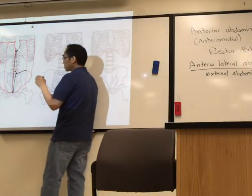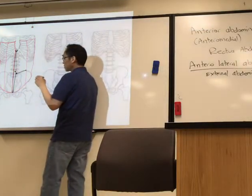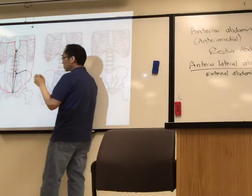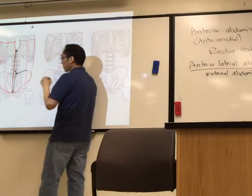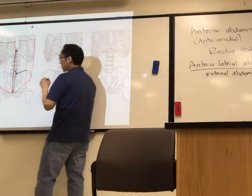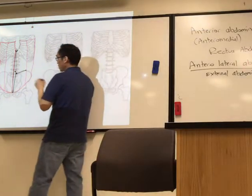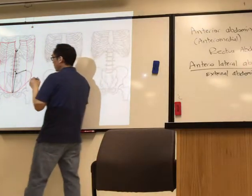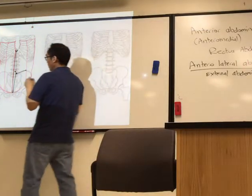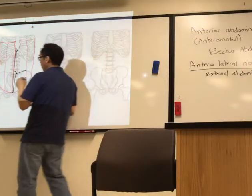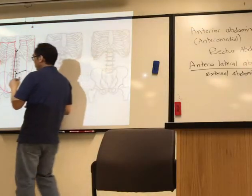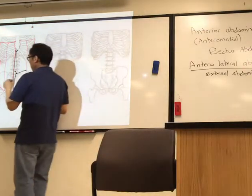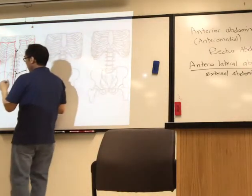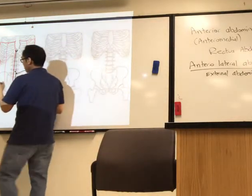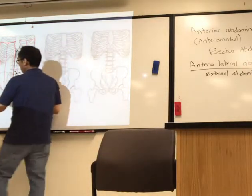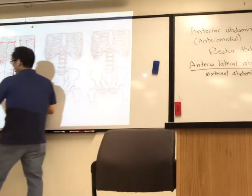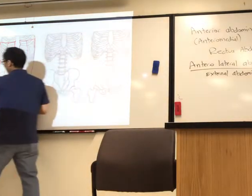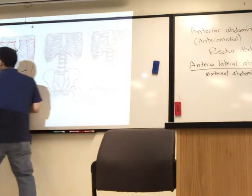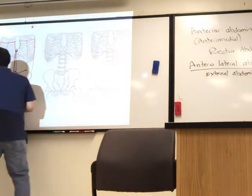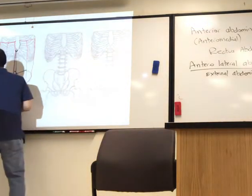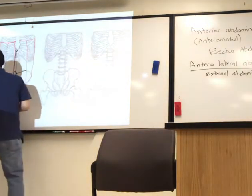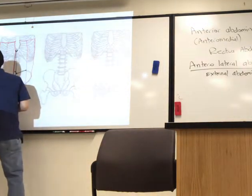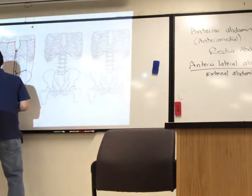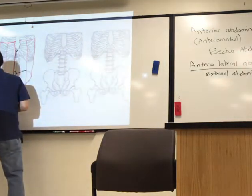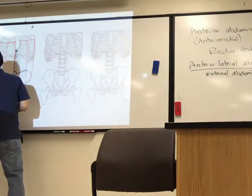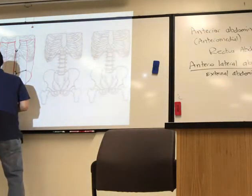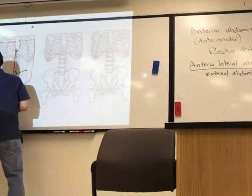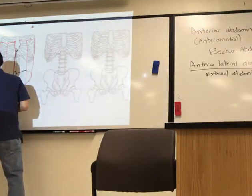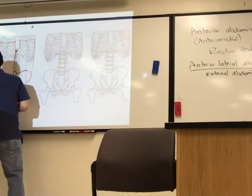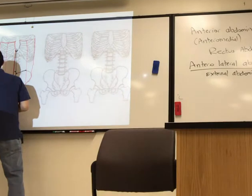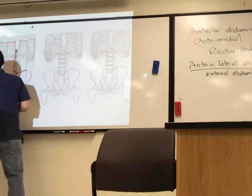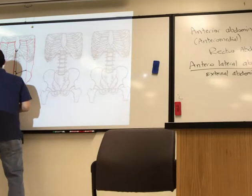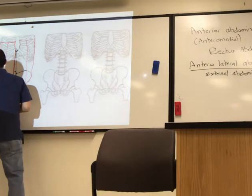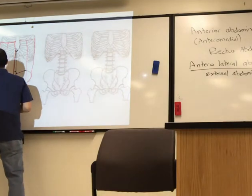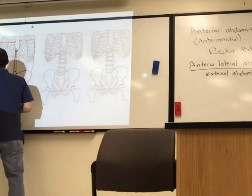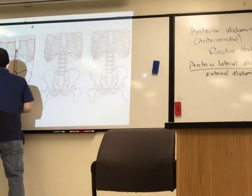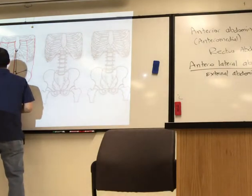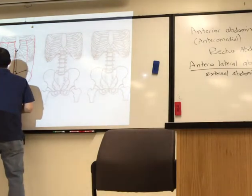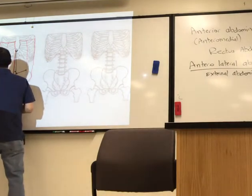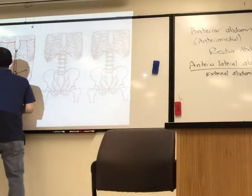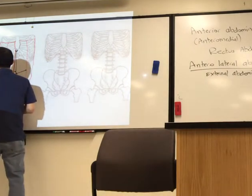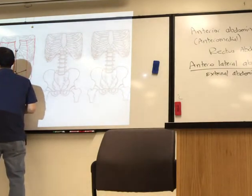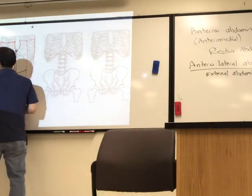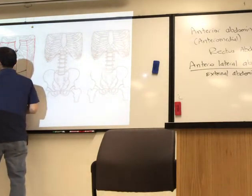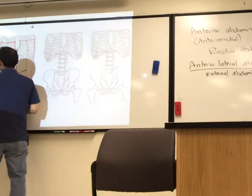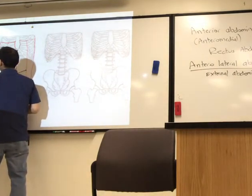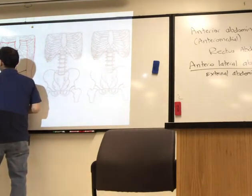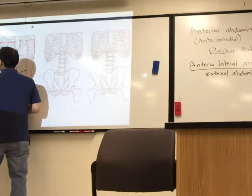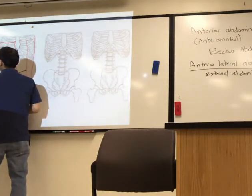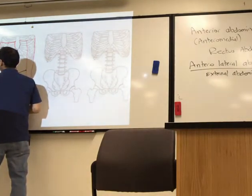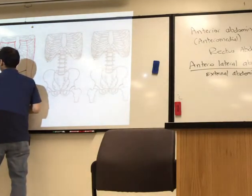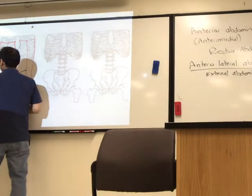aponeurosis. Okay, so let me label something. So we call the center line linea alba.